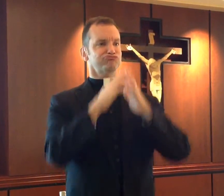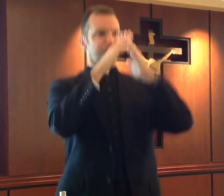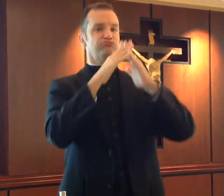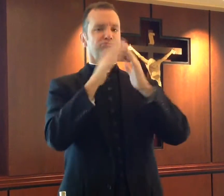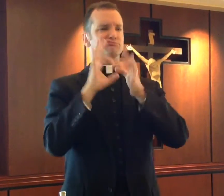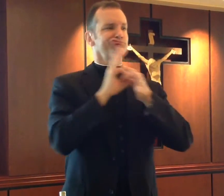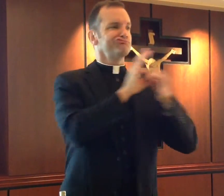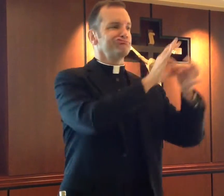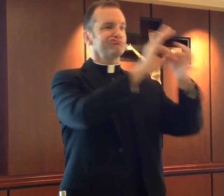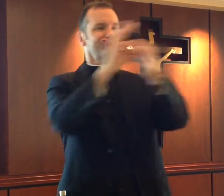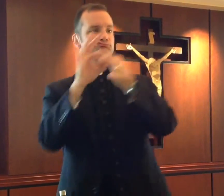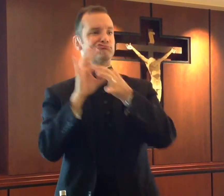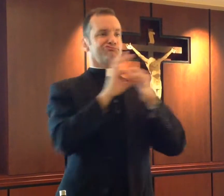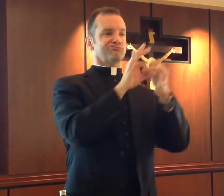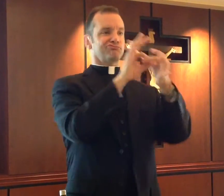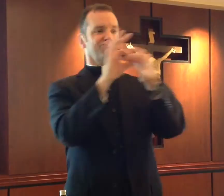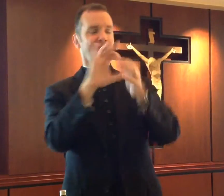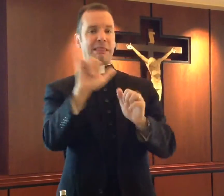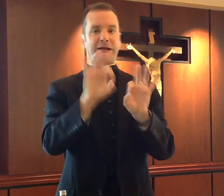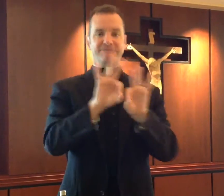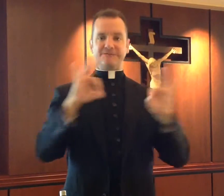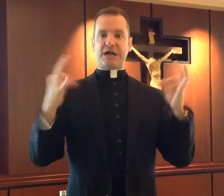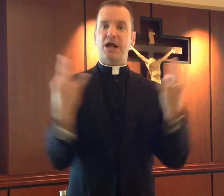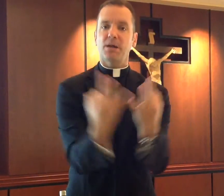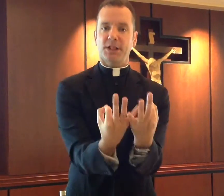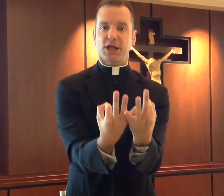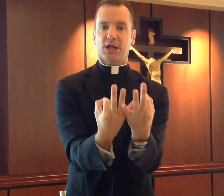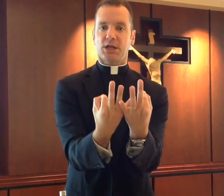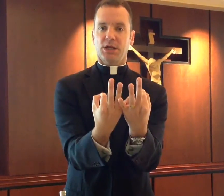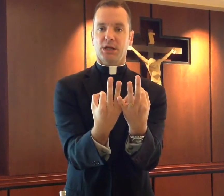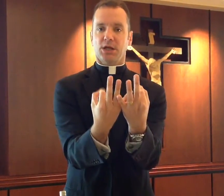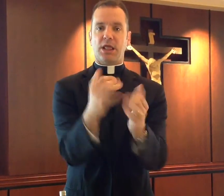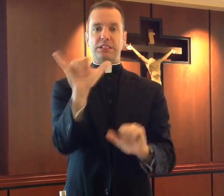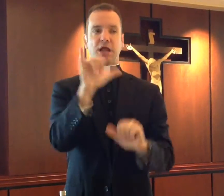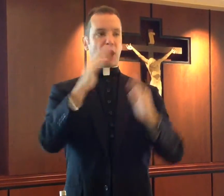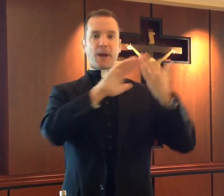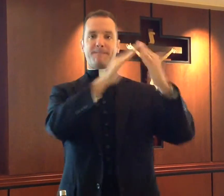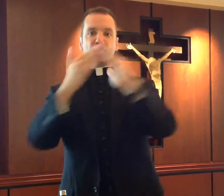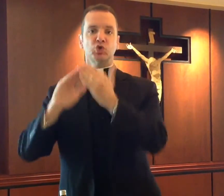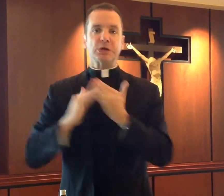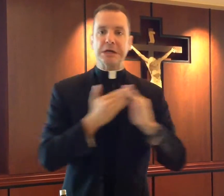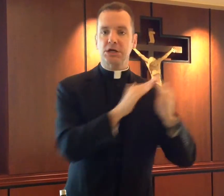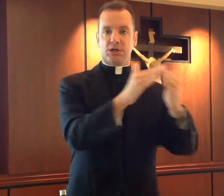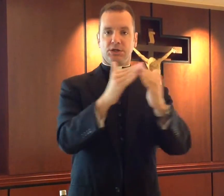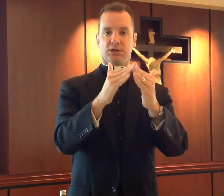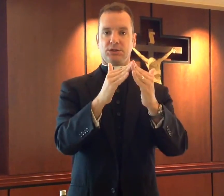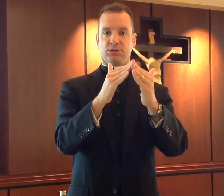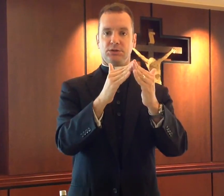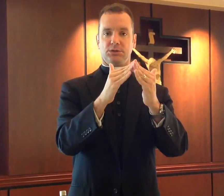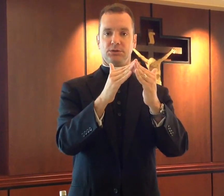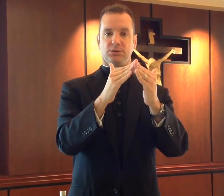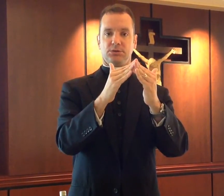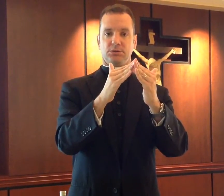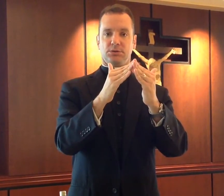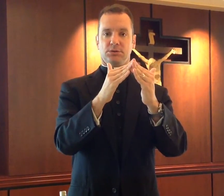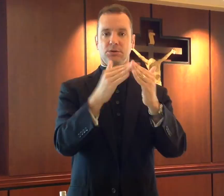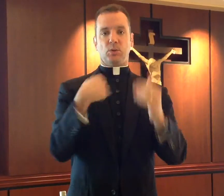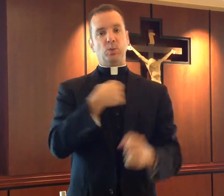We need to establish that relationship, that unity as a family amongst each other. We're a community.